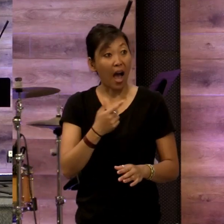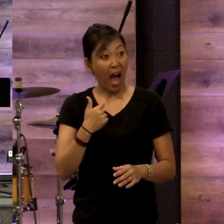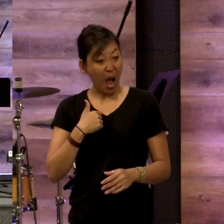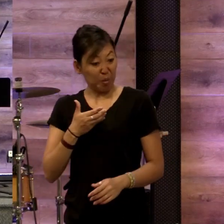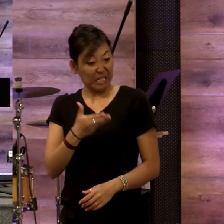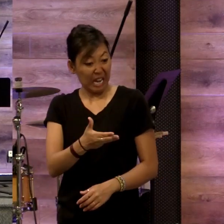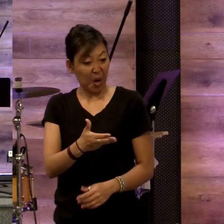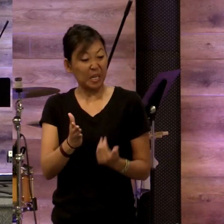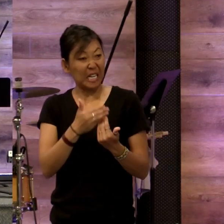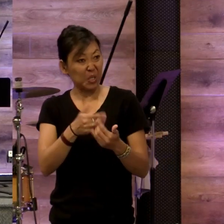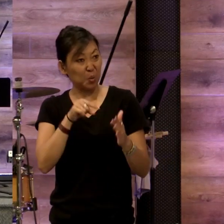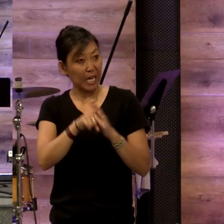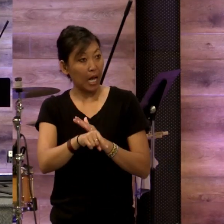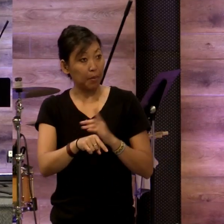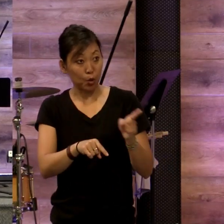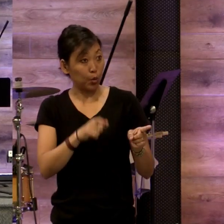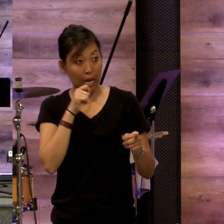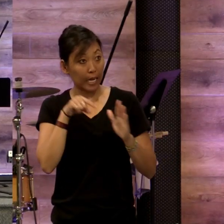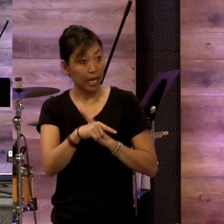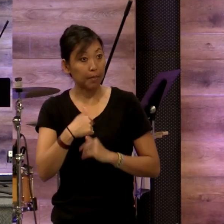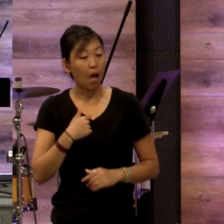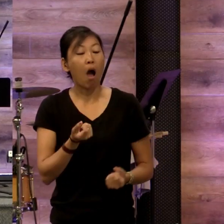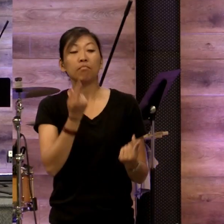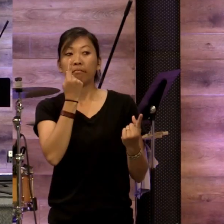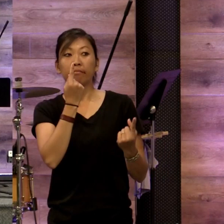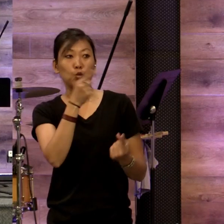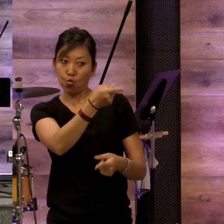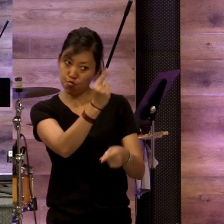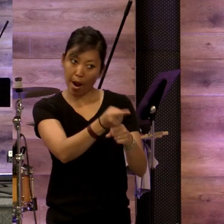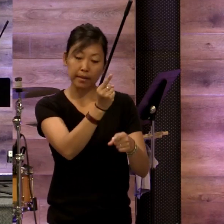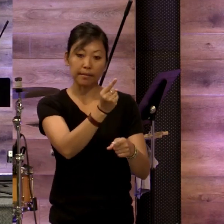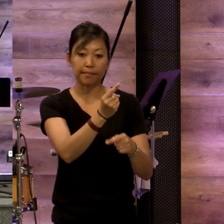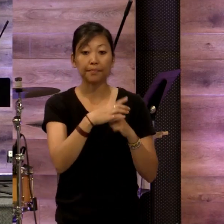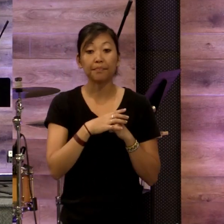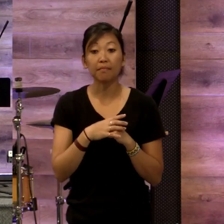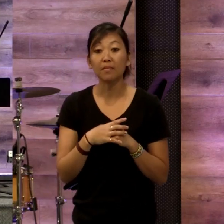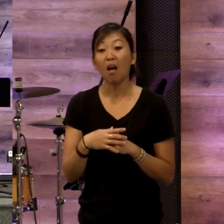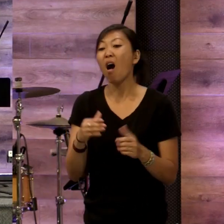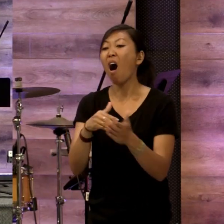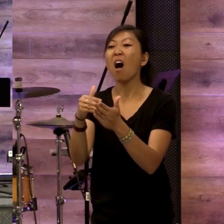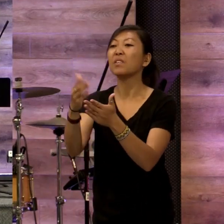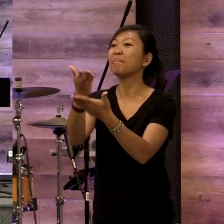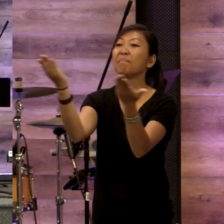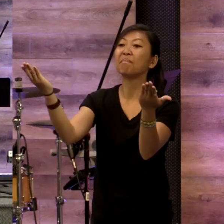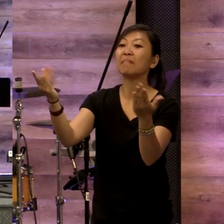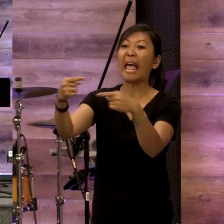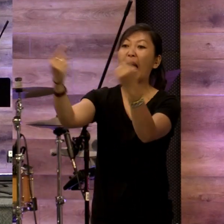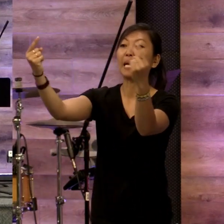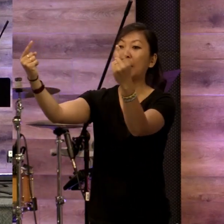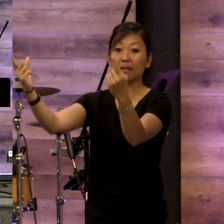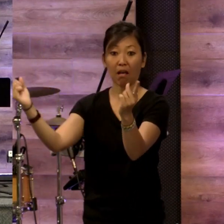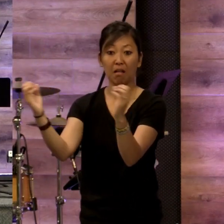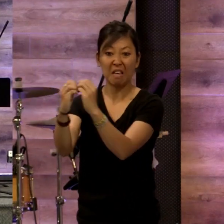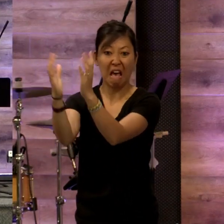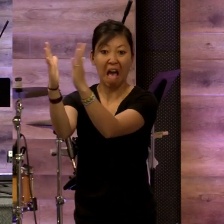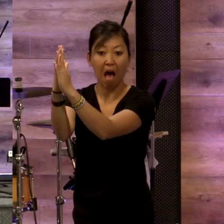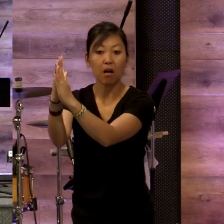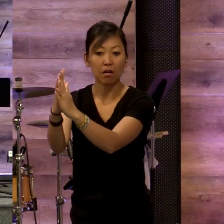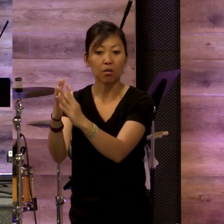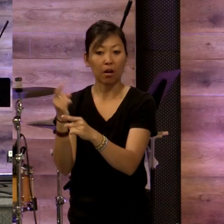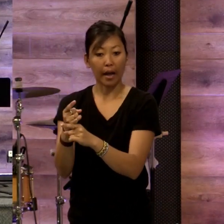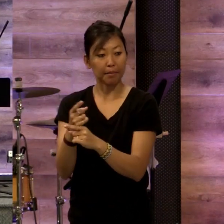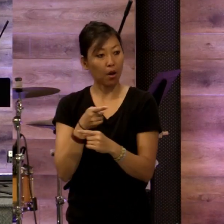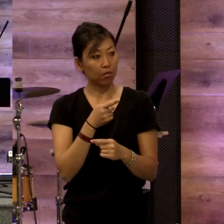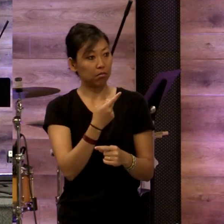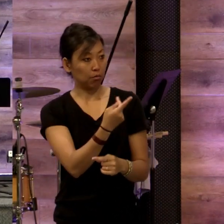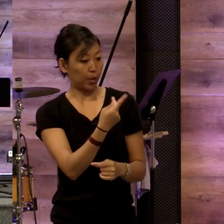into your hands. He's saying, David, you're right. I see it now. For if a man finds his enemy, will he let him go away safe? That doesn't make sense.